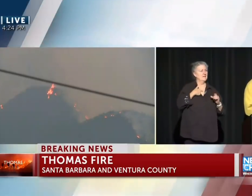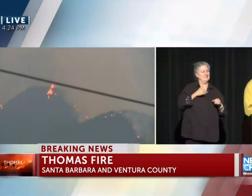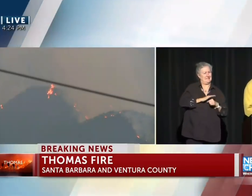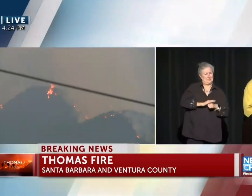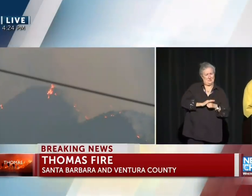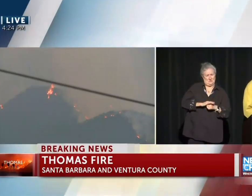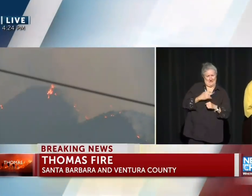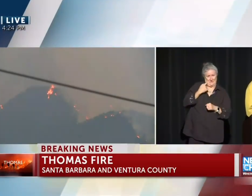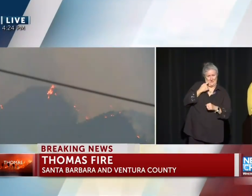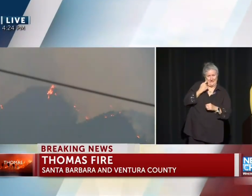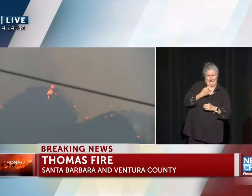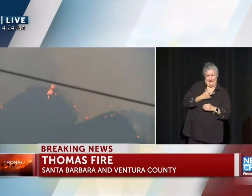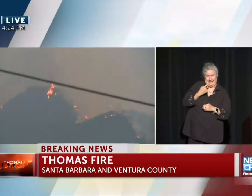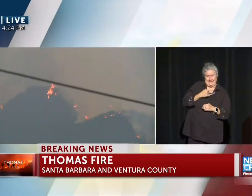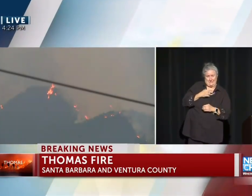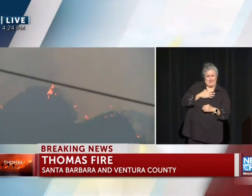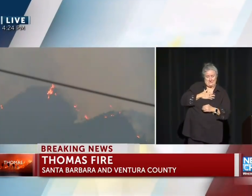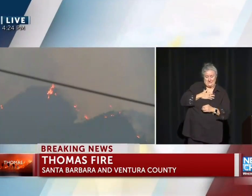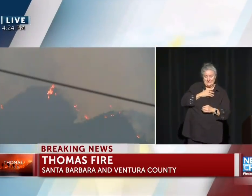last few days.